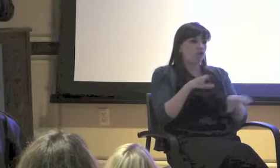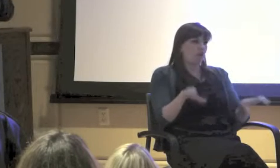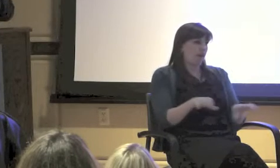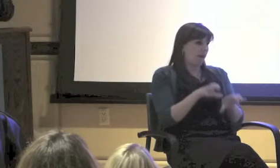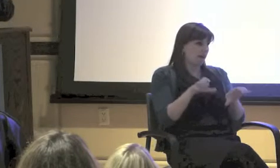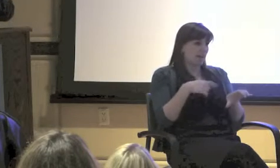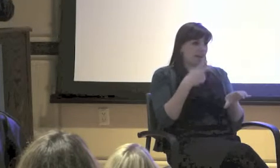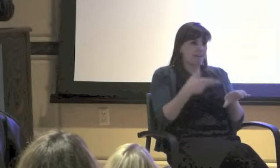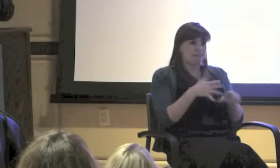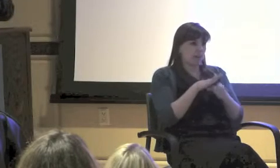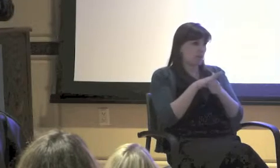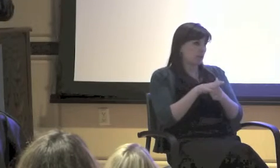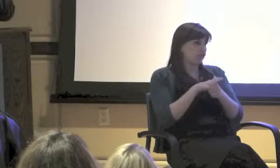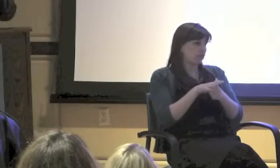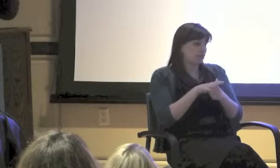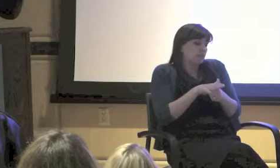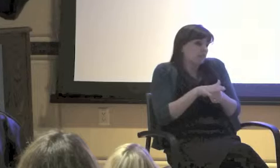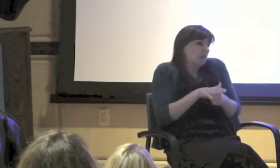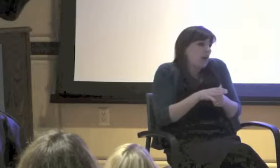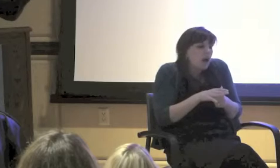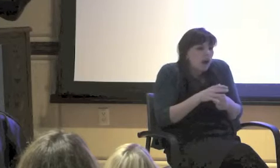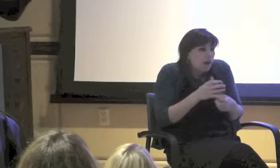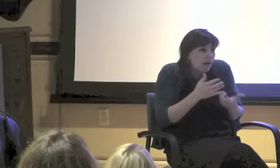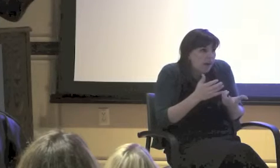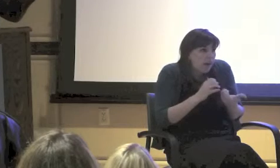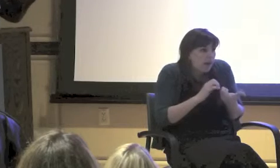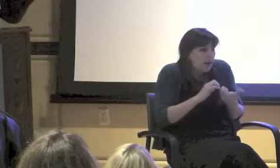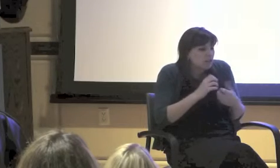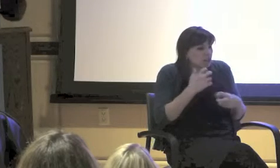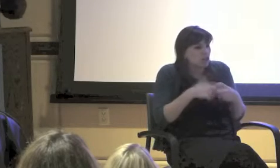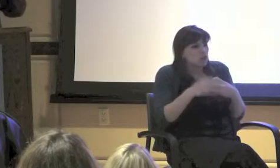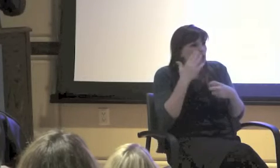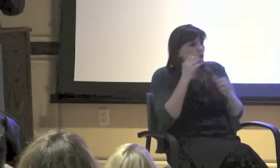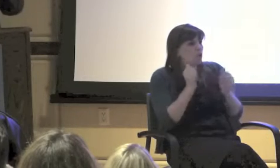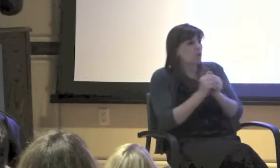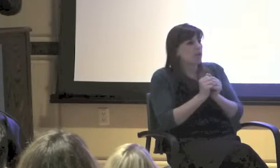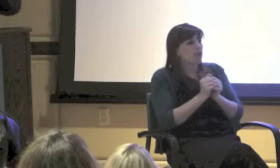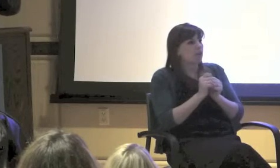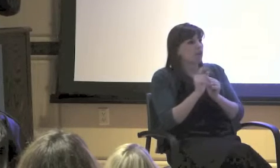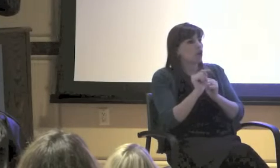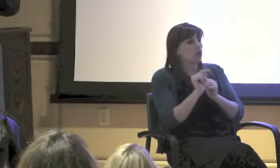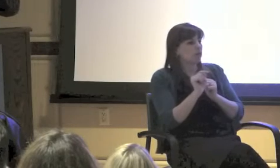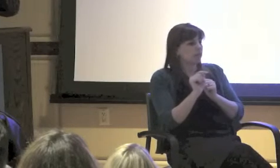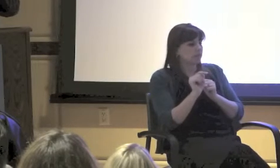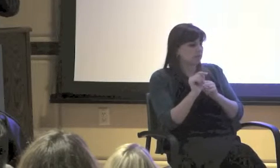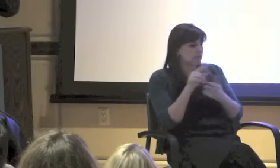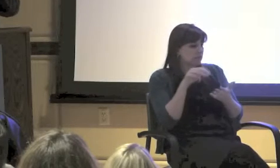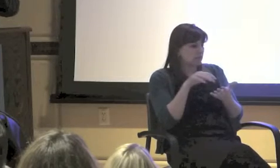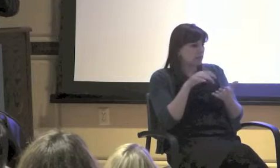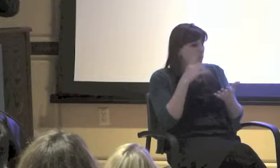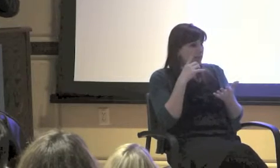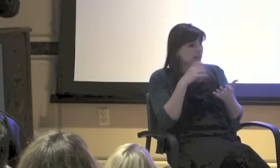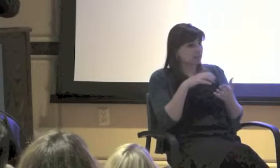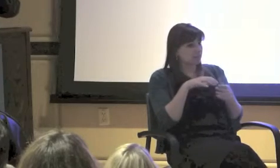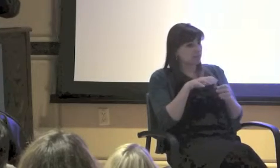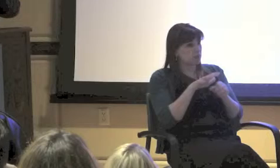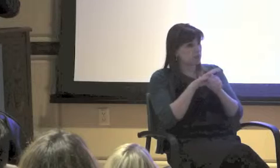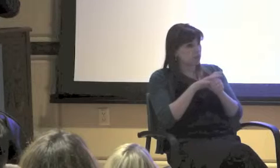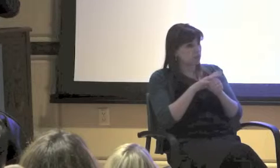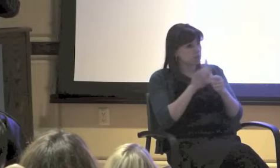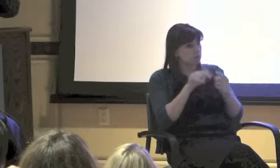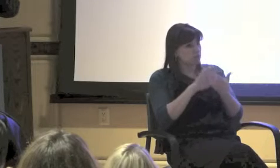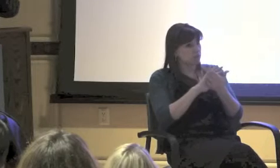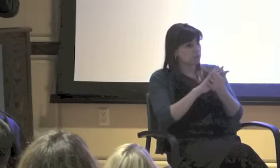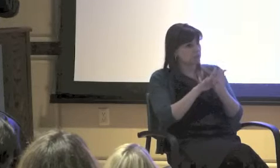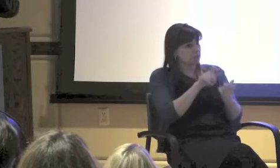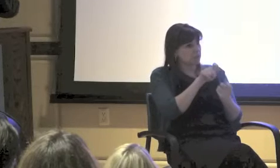has high pressures. It's hard to know that on the urodynamic studies because if the bladder pressures get to a certain